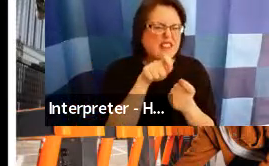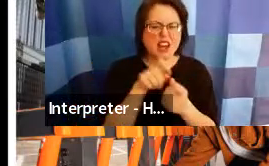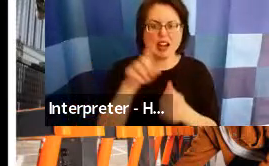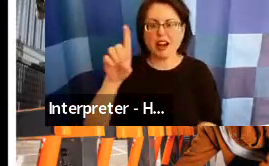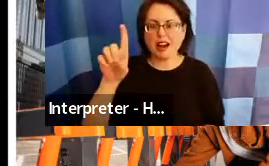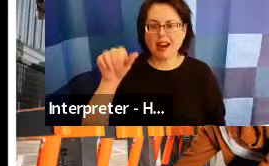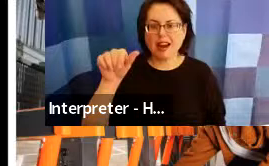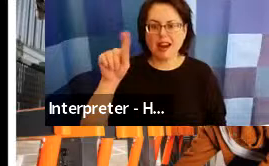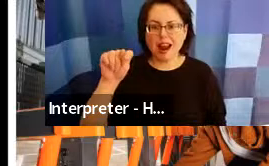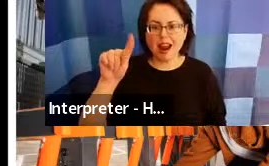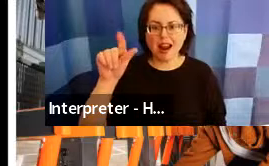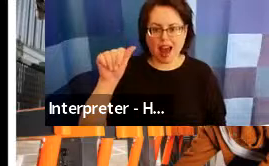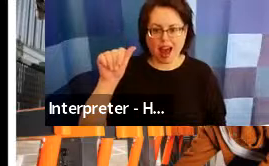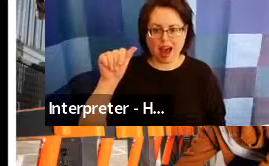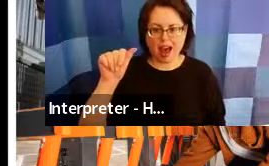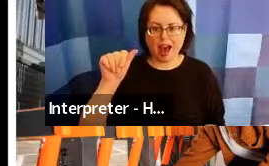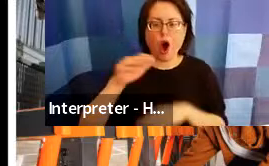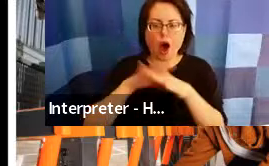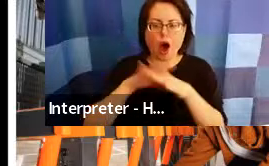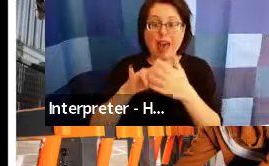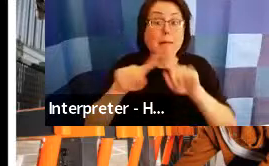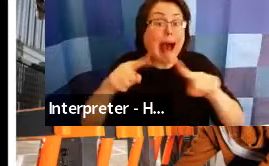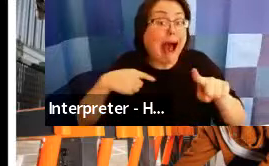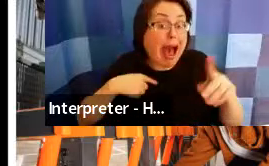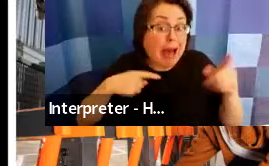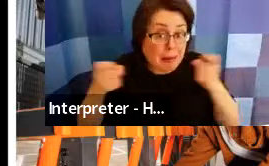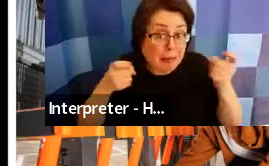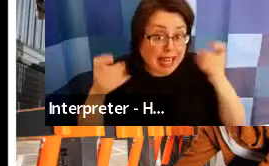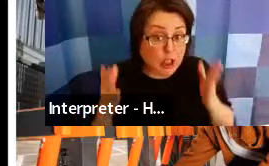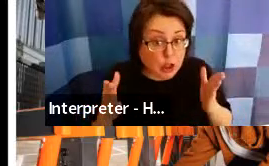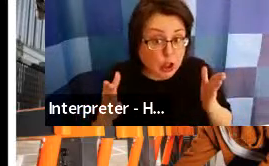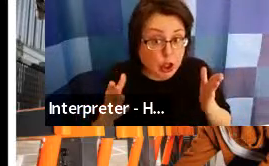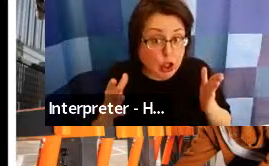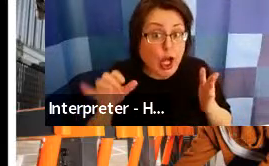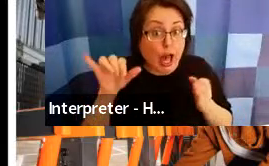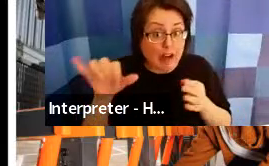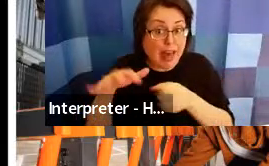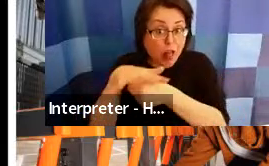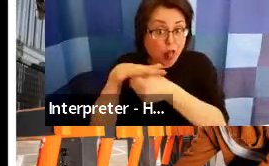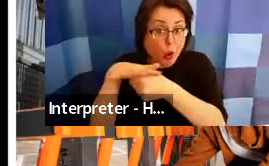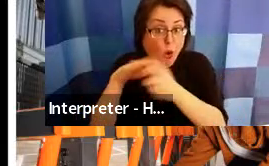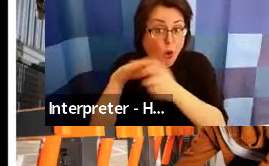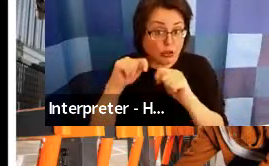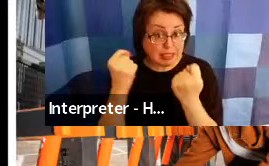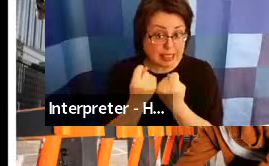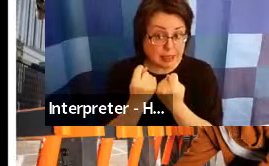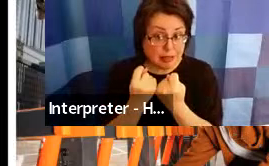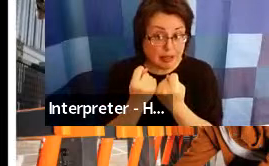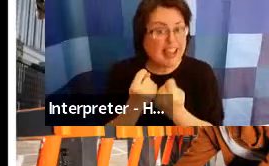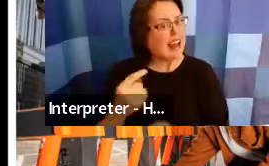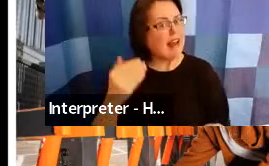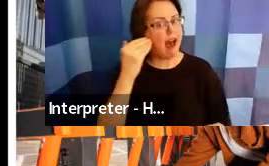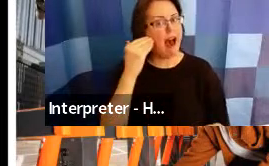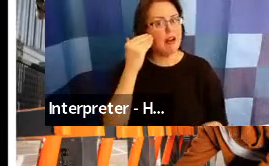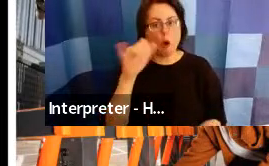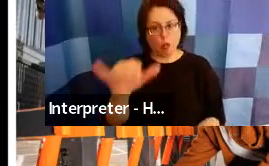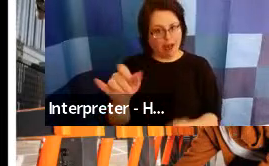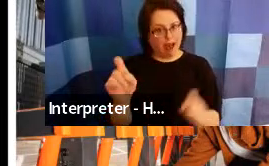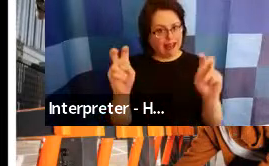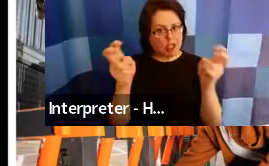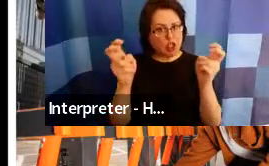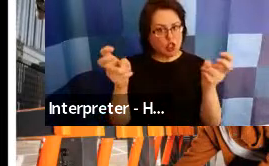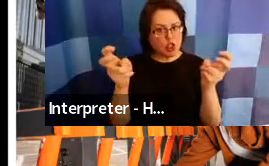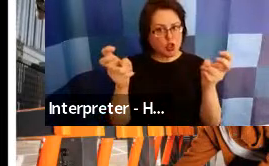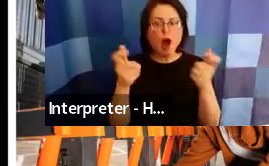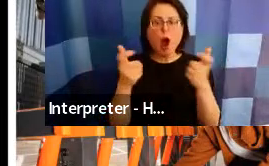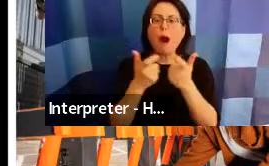that's managing our local team in Pittsburgh, I can tell you with the utmost confidence that issues like this are our